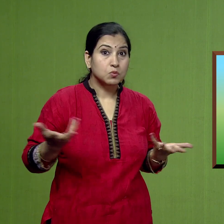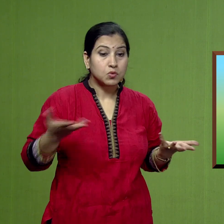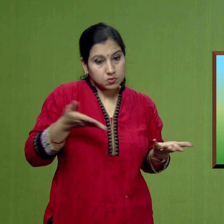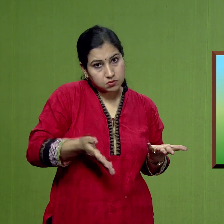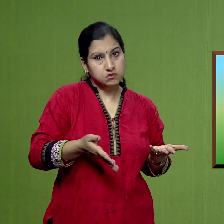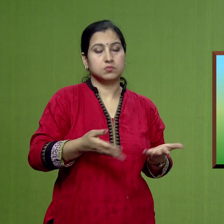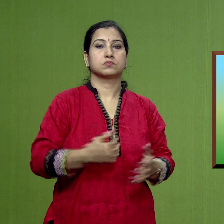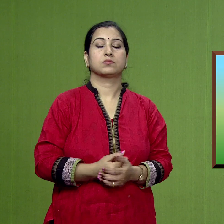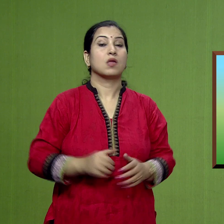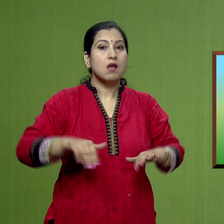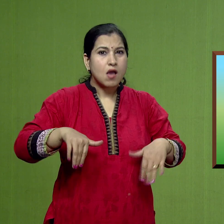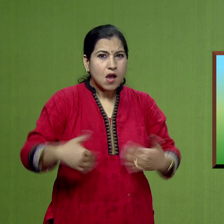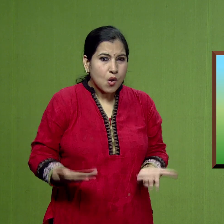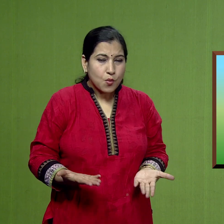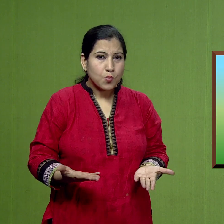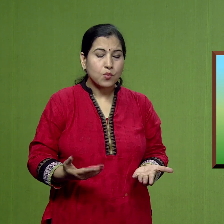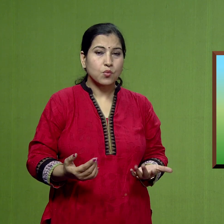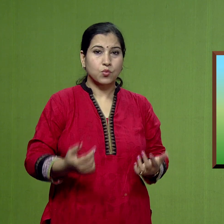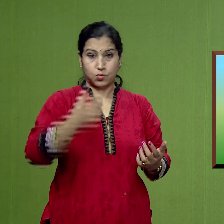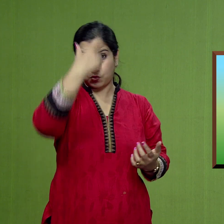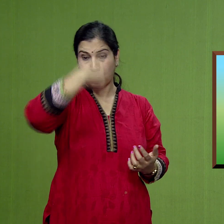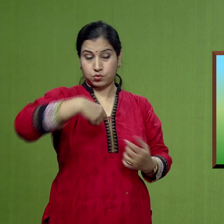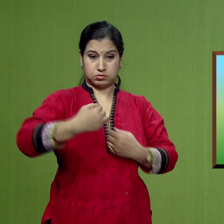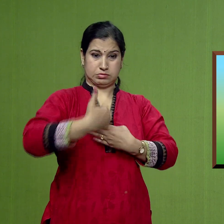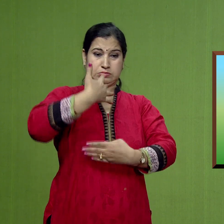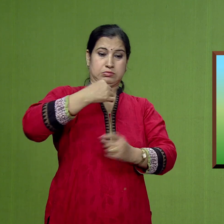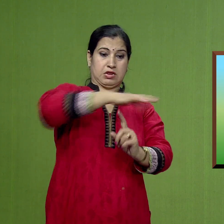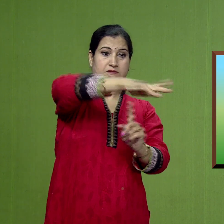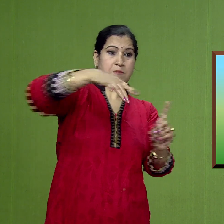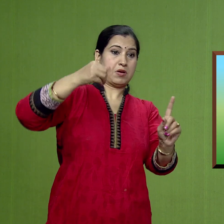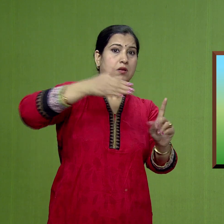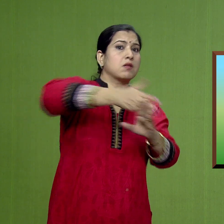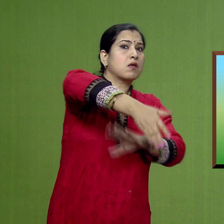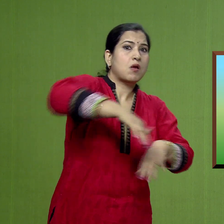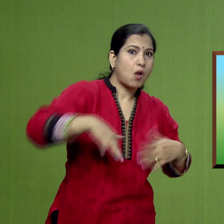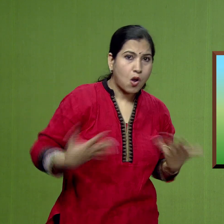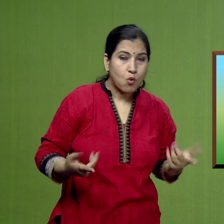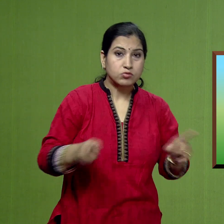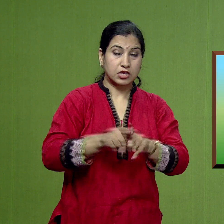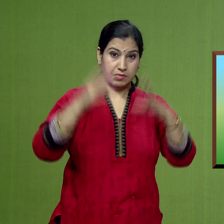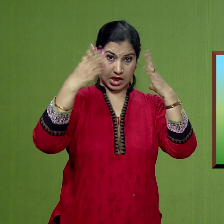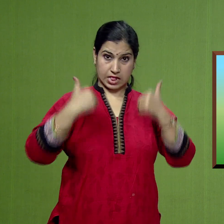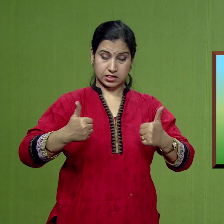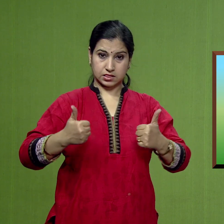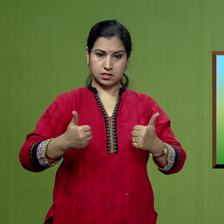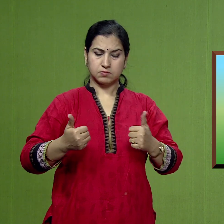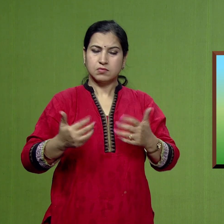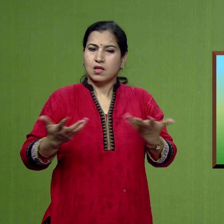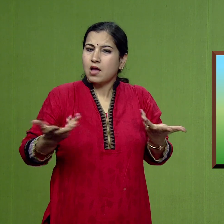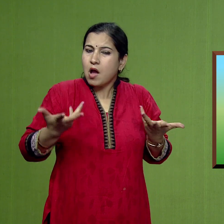and how it is affecting your environment and health like air pollution.